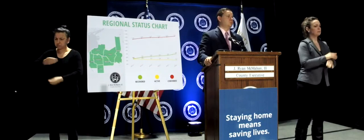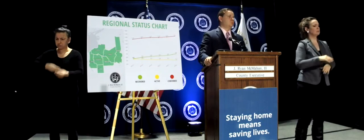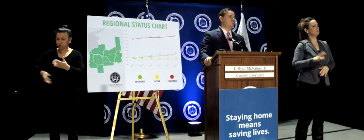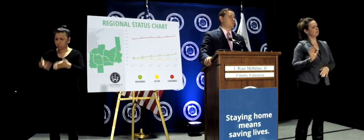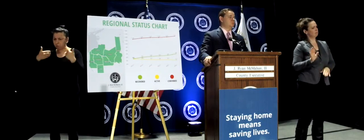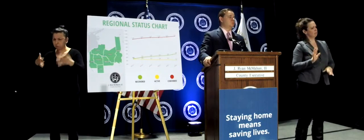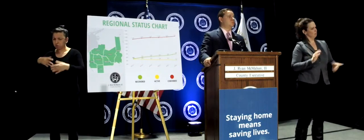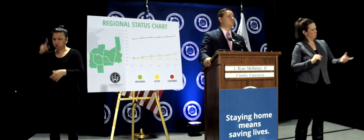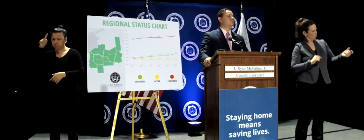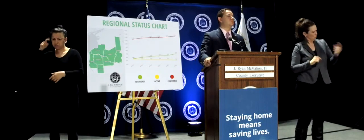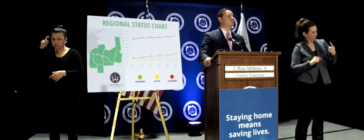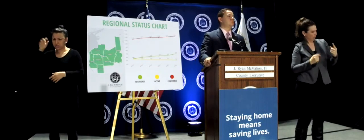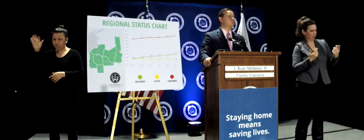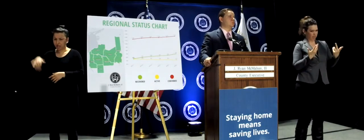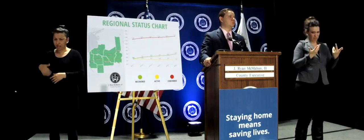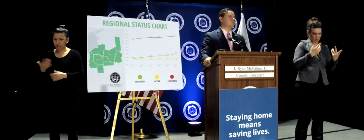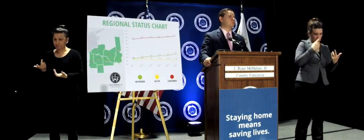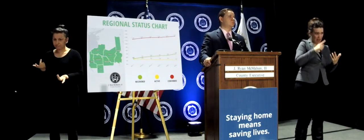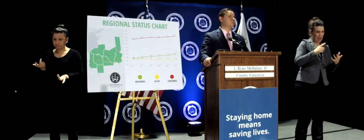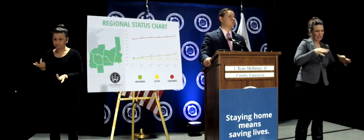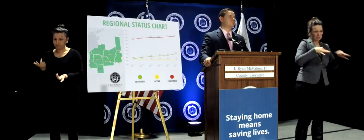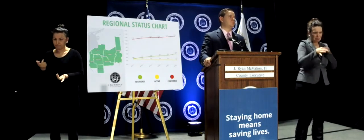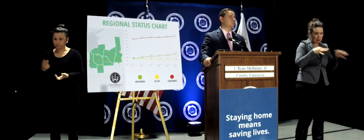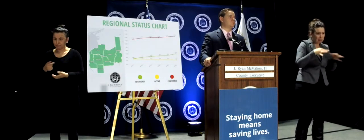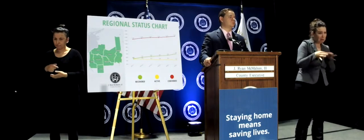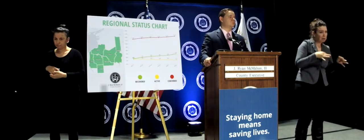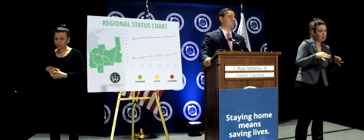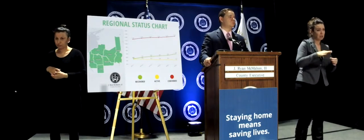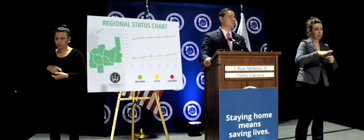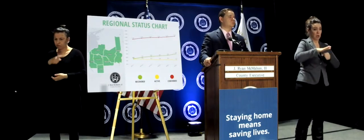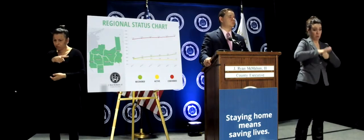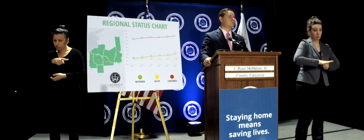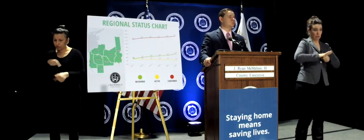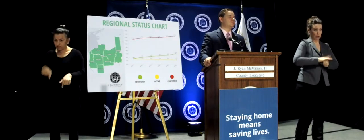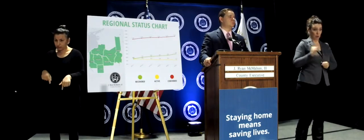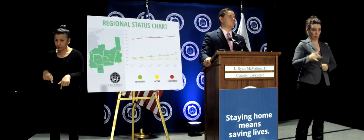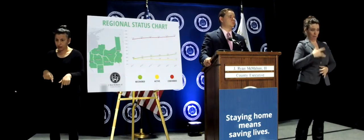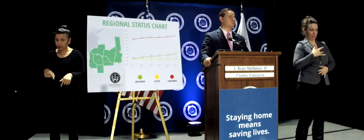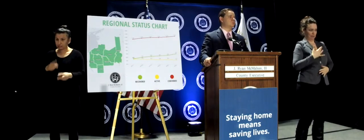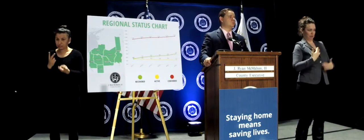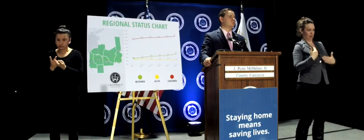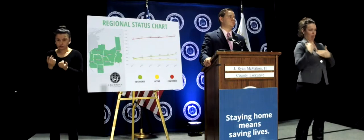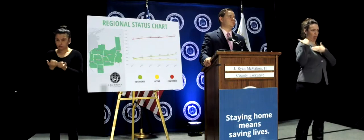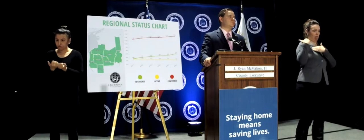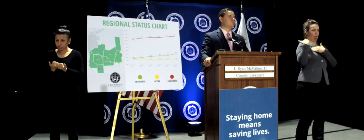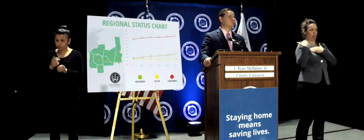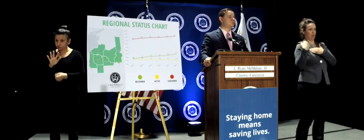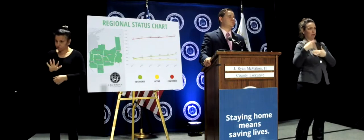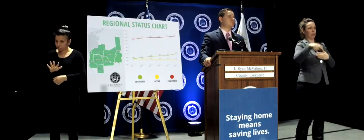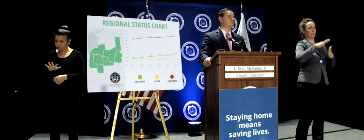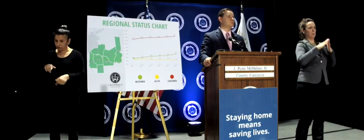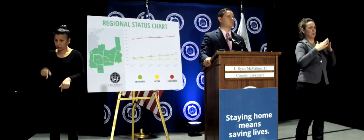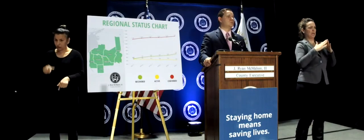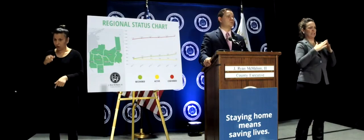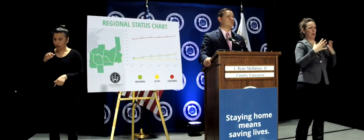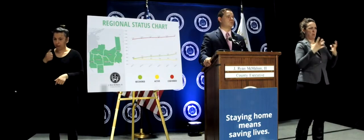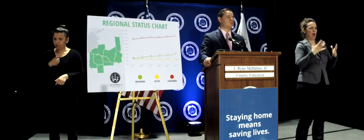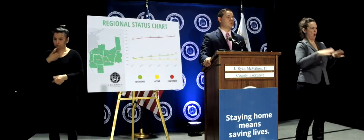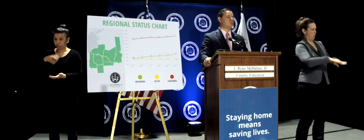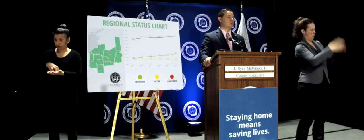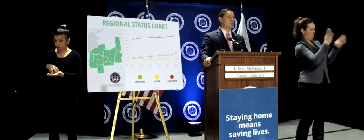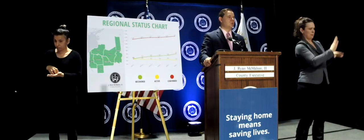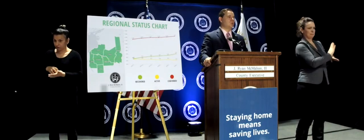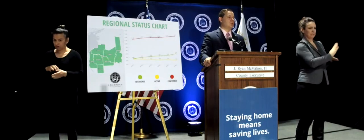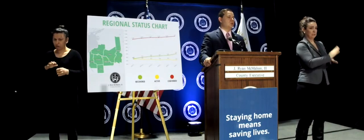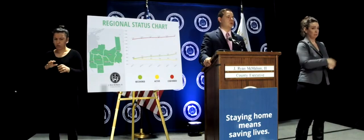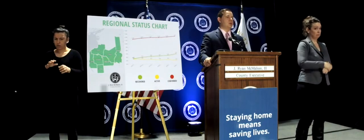just explain or expand on what kind of pressure you are getting from who to start reopening some